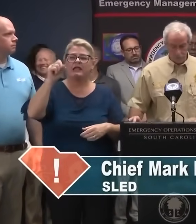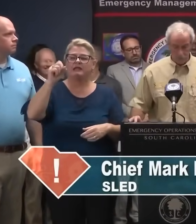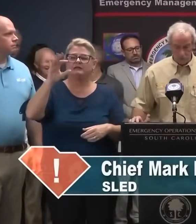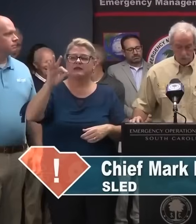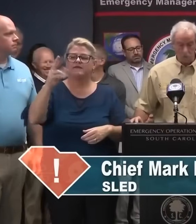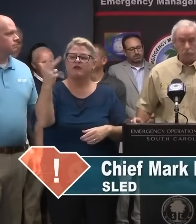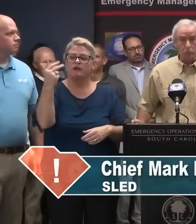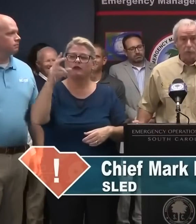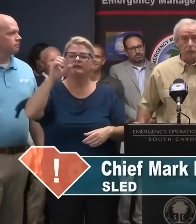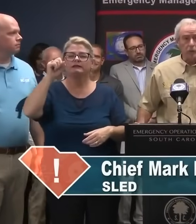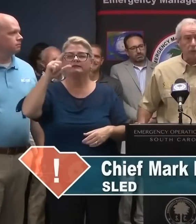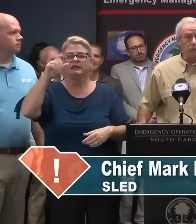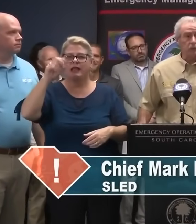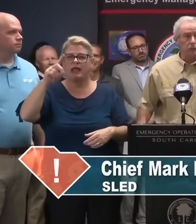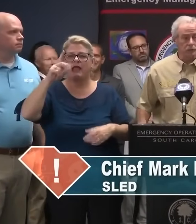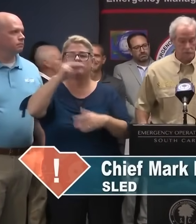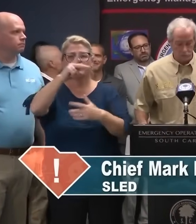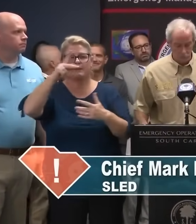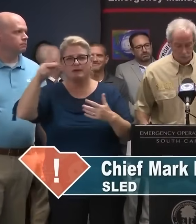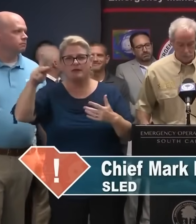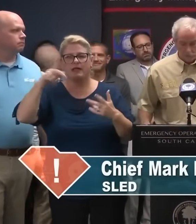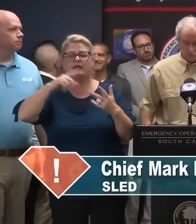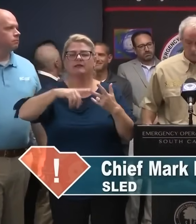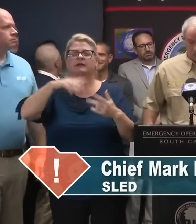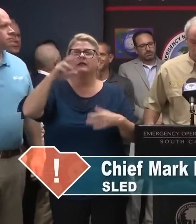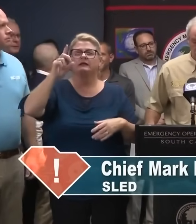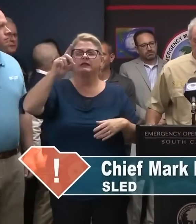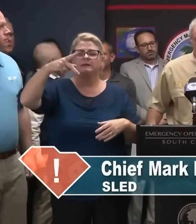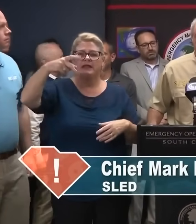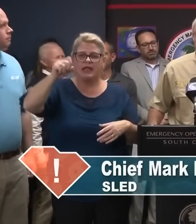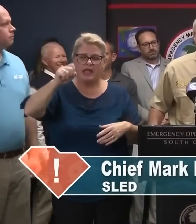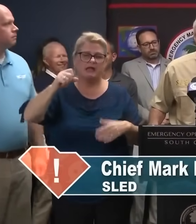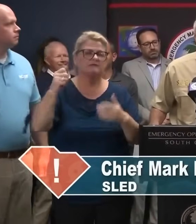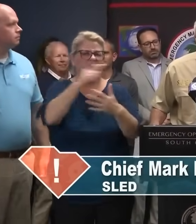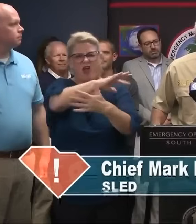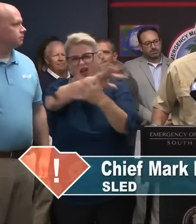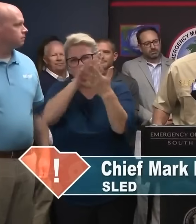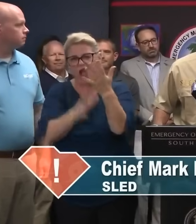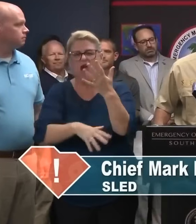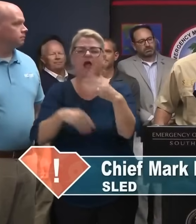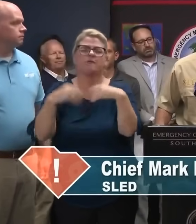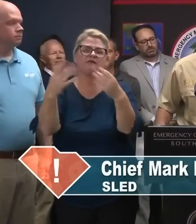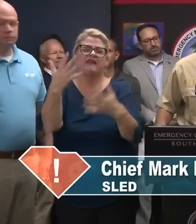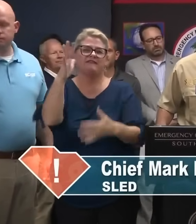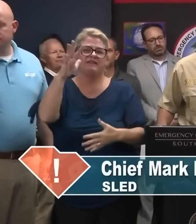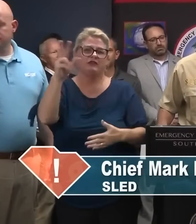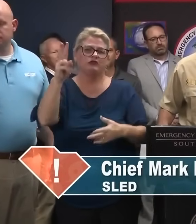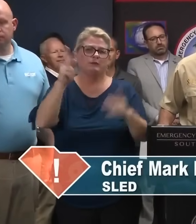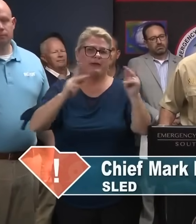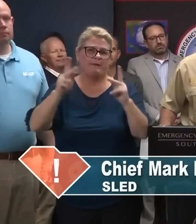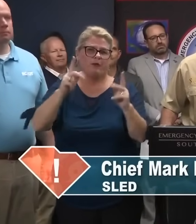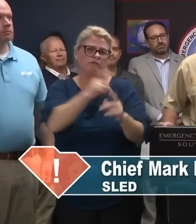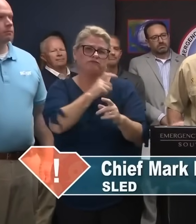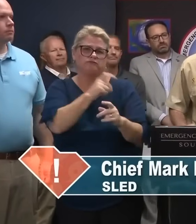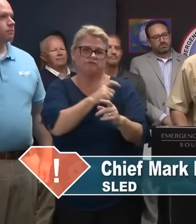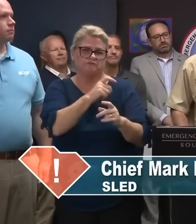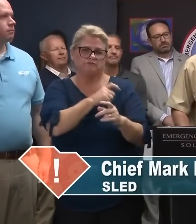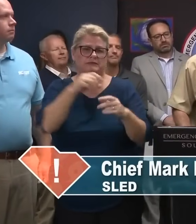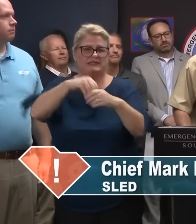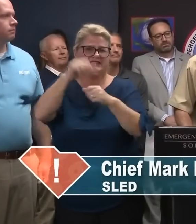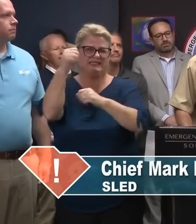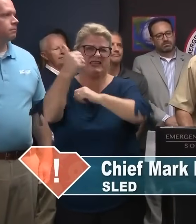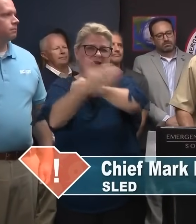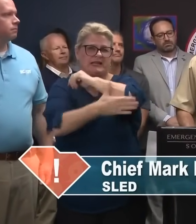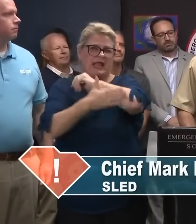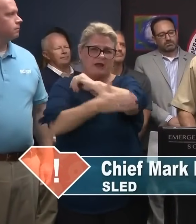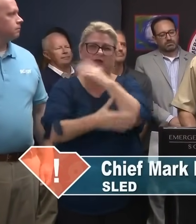SLED, DNR, PPP, SCDC, and DPS are currently providing 52 agents, officers, or troopers in 10 counties